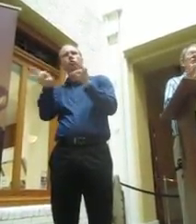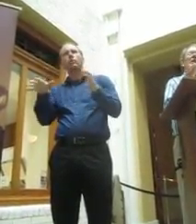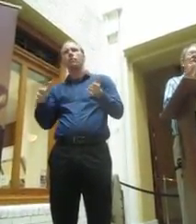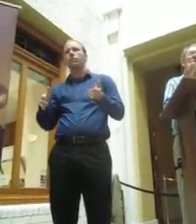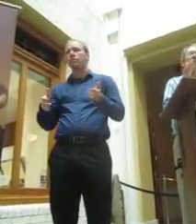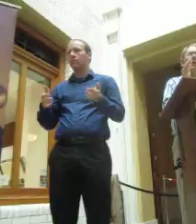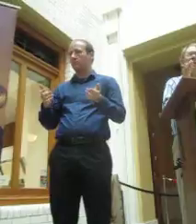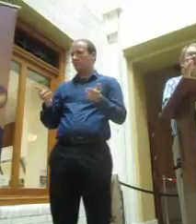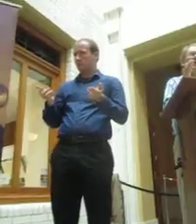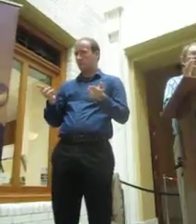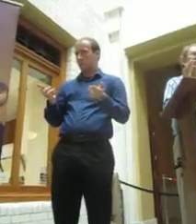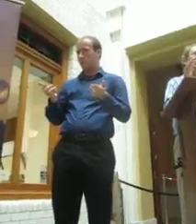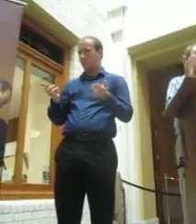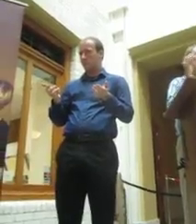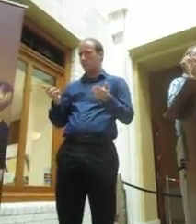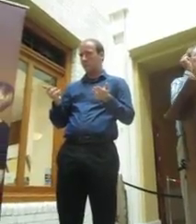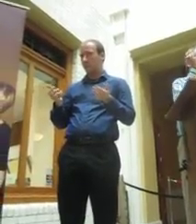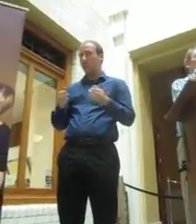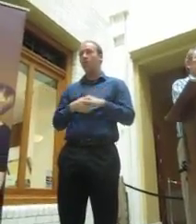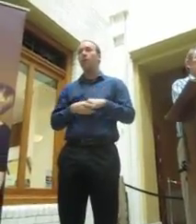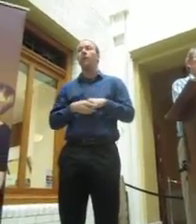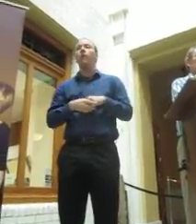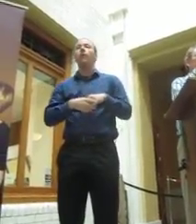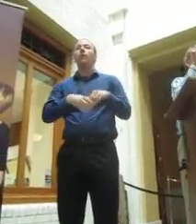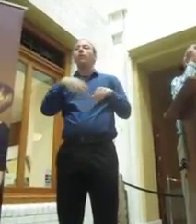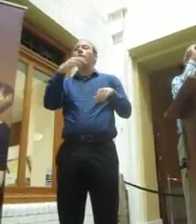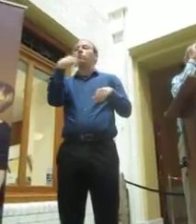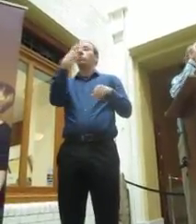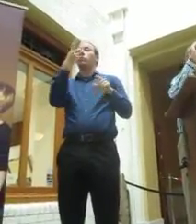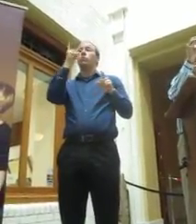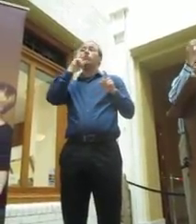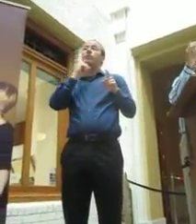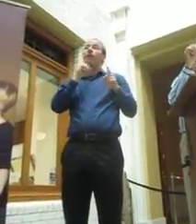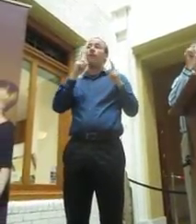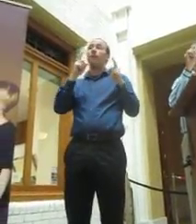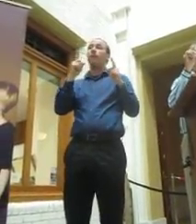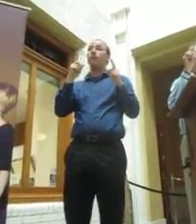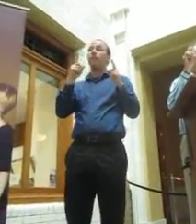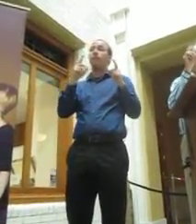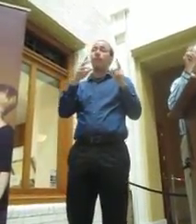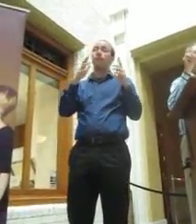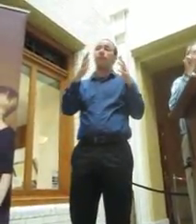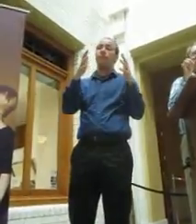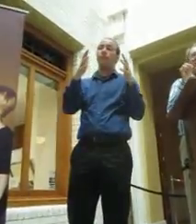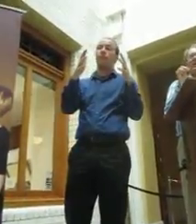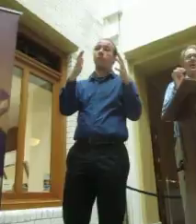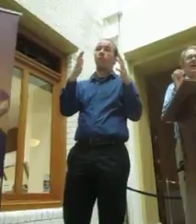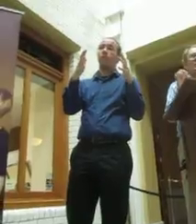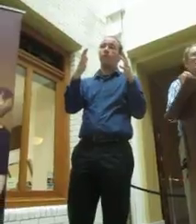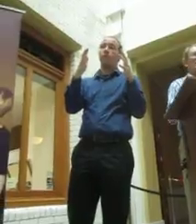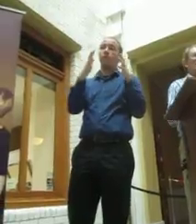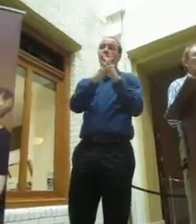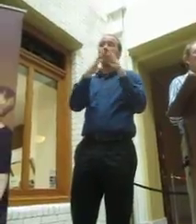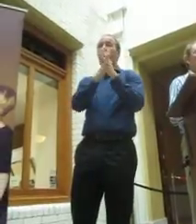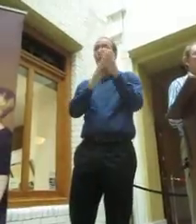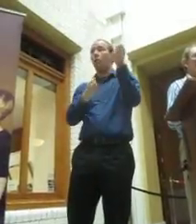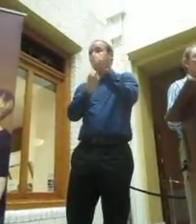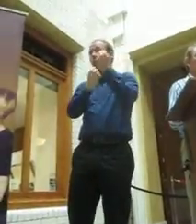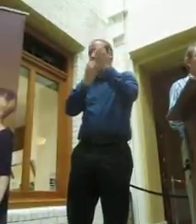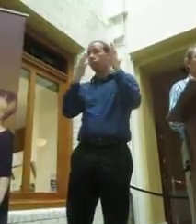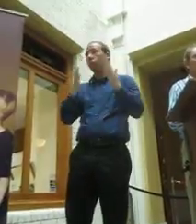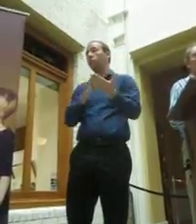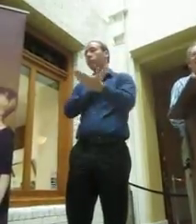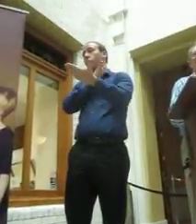When 2 deaf football fans sued the Washington Redskins and asked that the public address announcements at the game